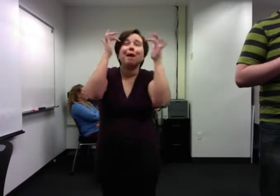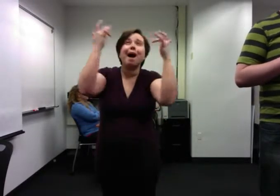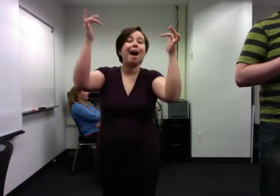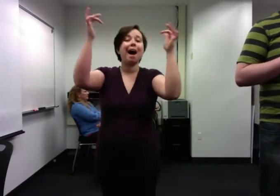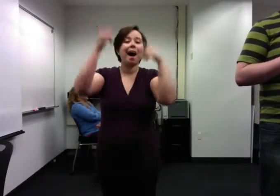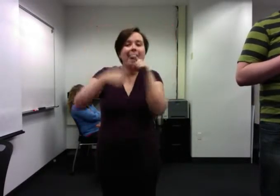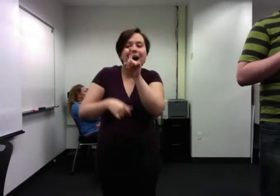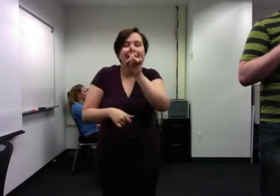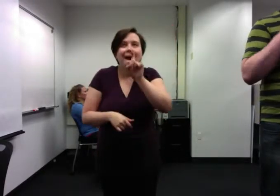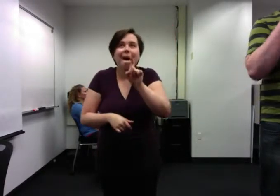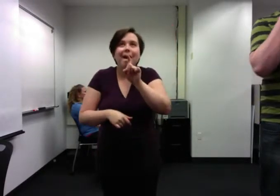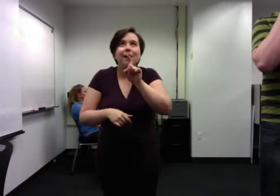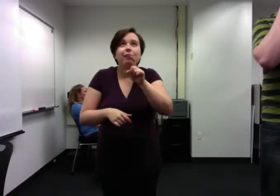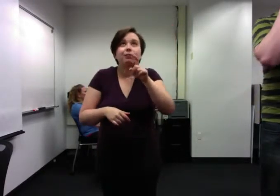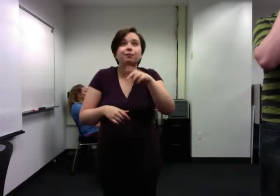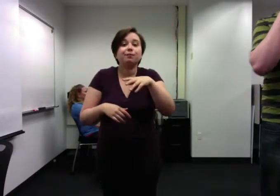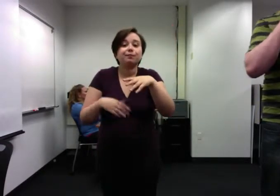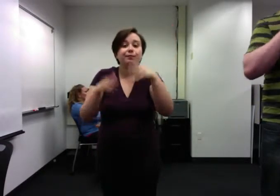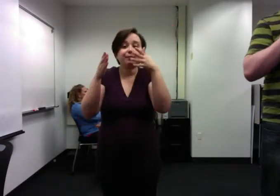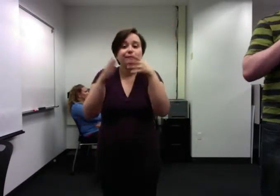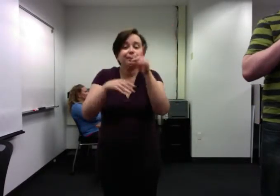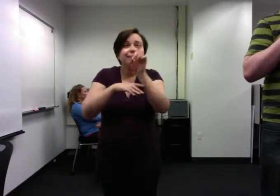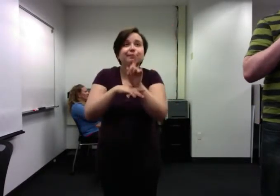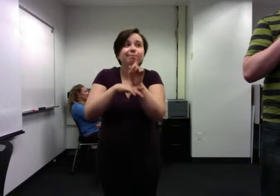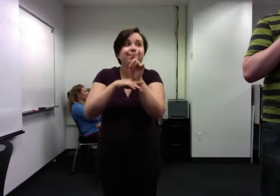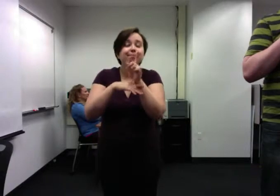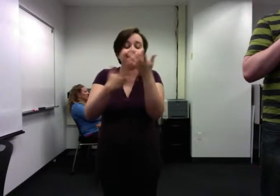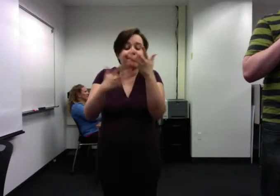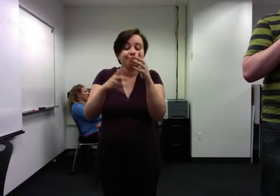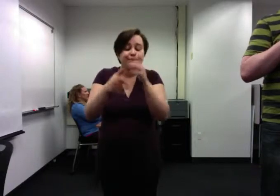everybody for a minute like this, and then he folded his hands, and he said,